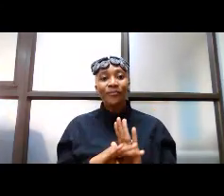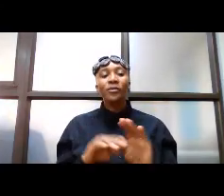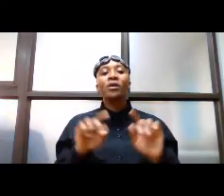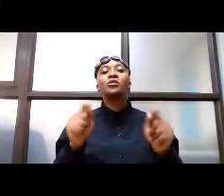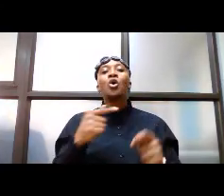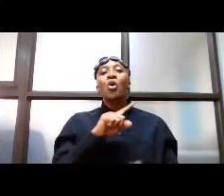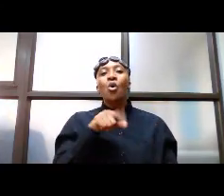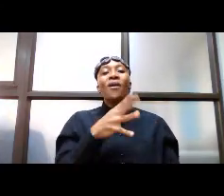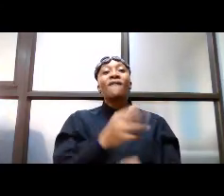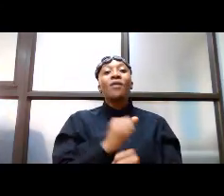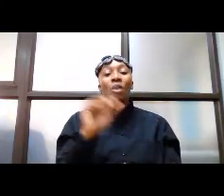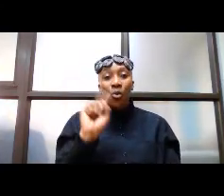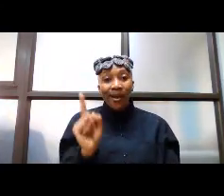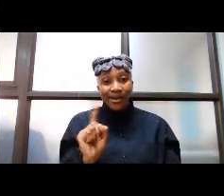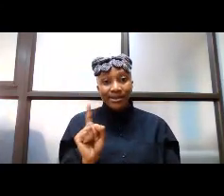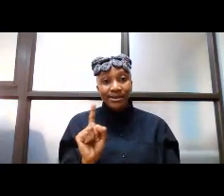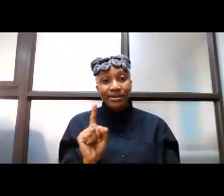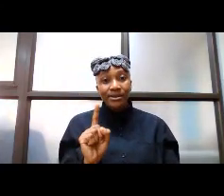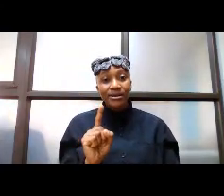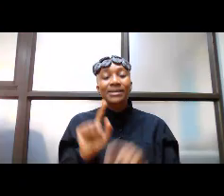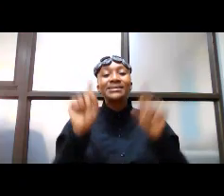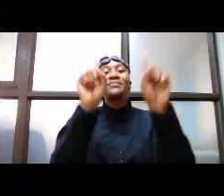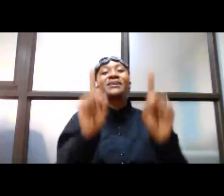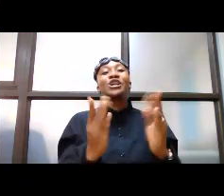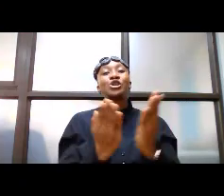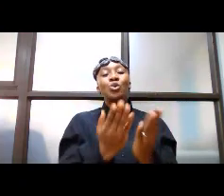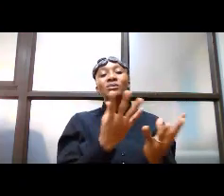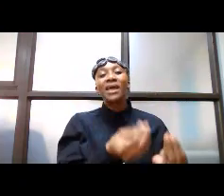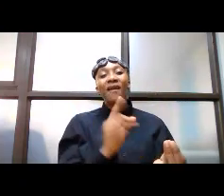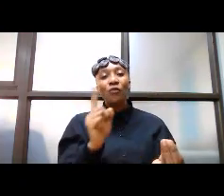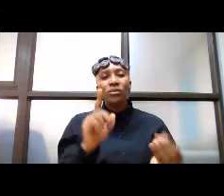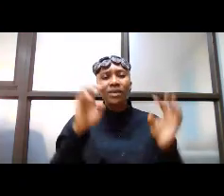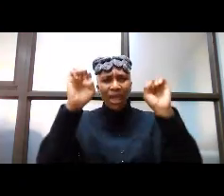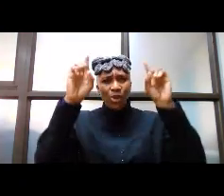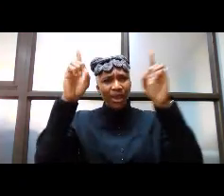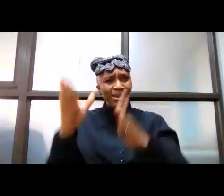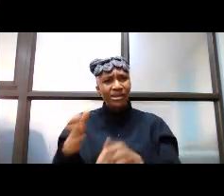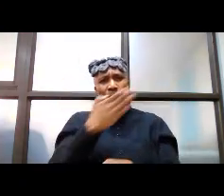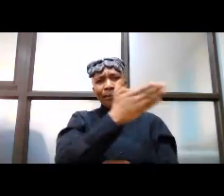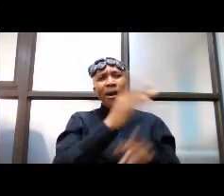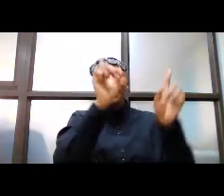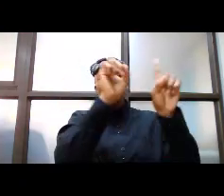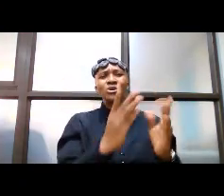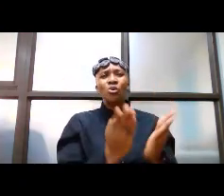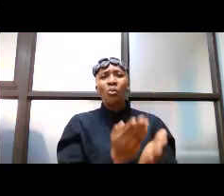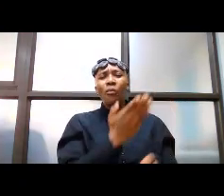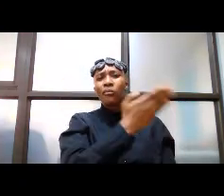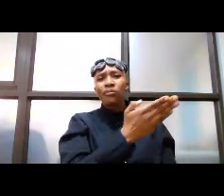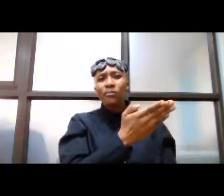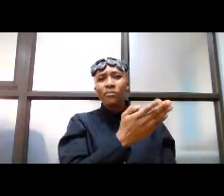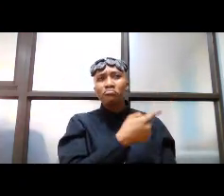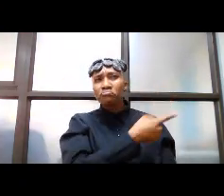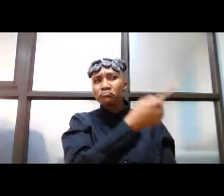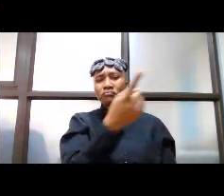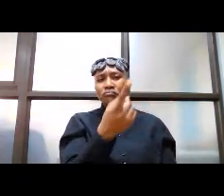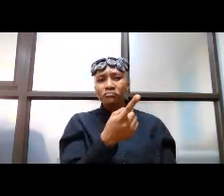special schools do have, or the educators in these schools are not